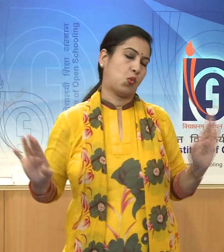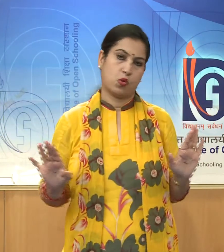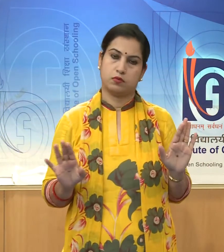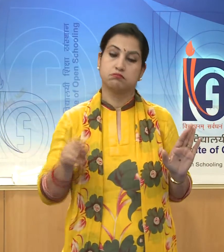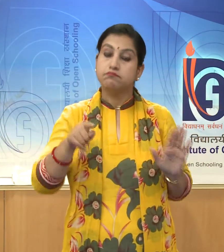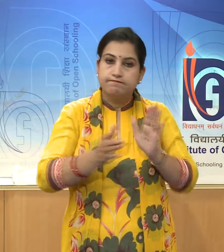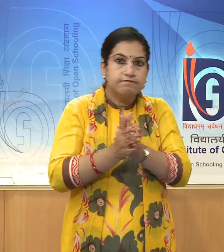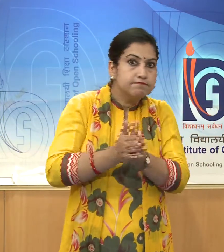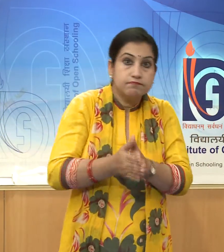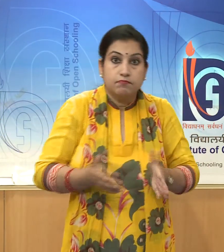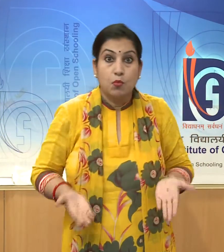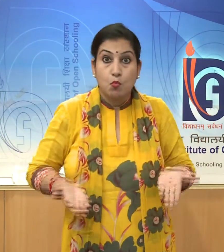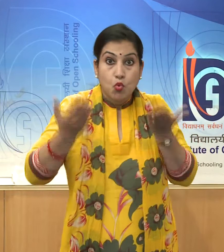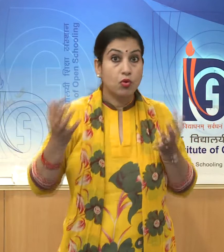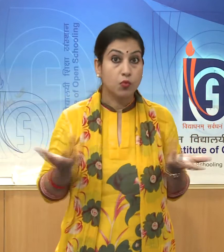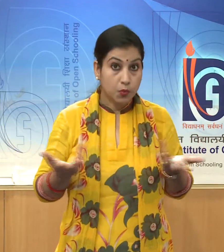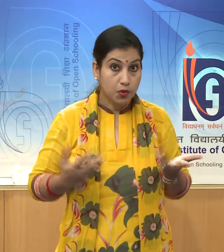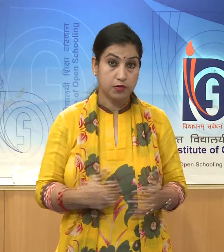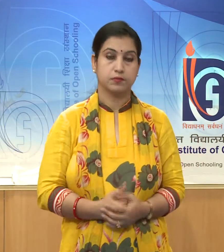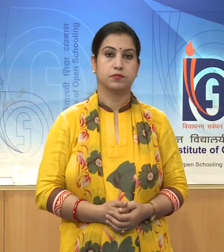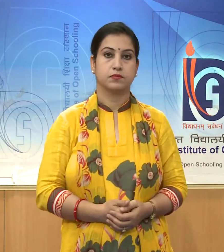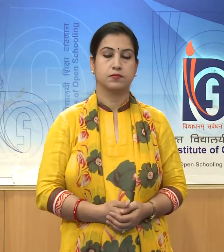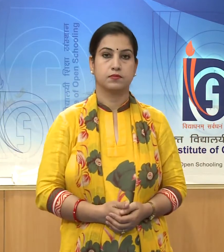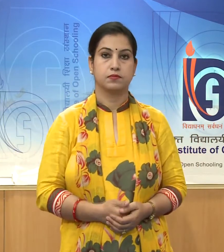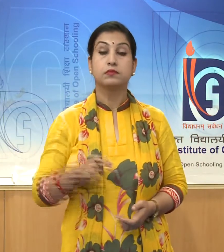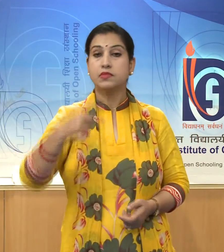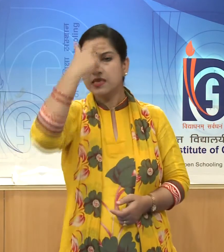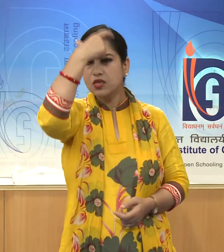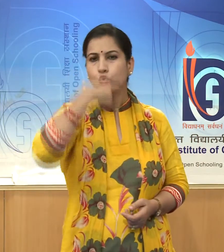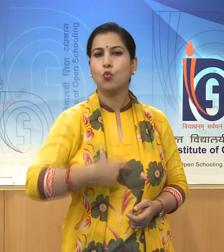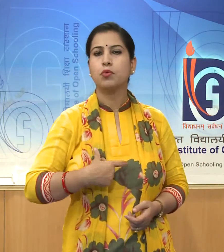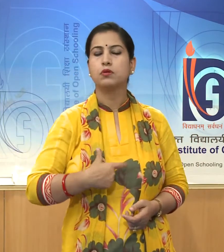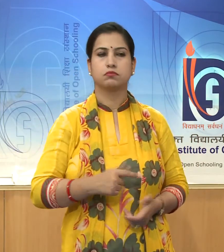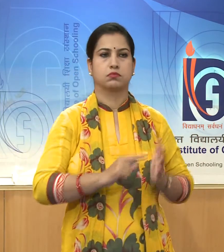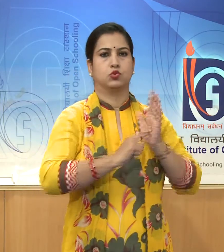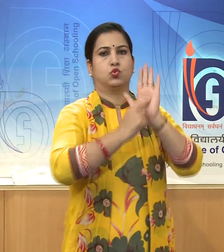He was interested mainly in human presence.